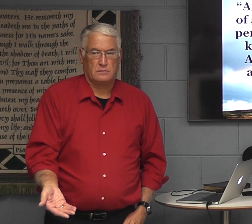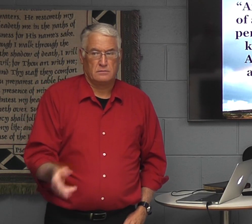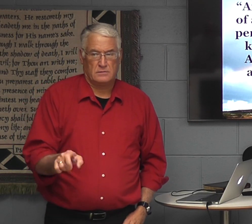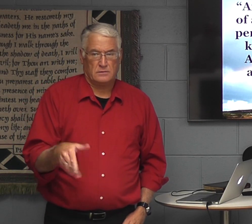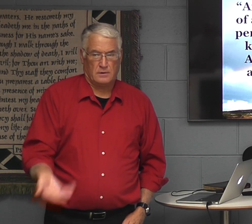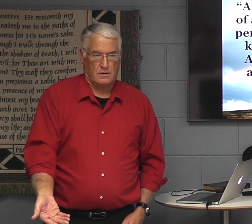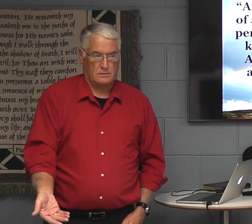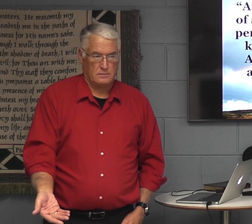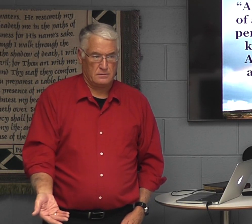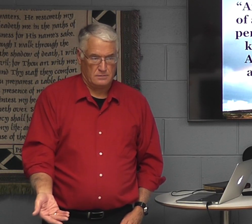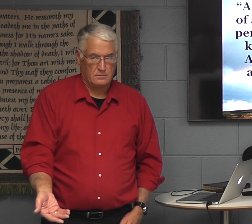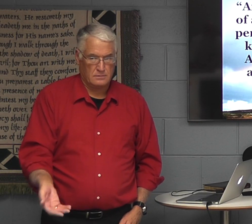that person must die.